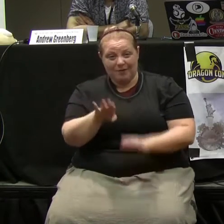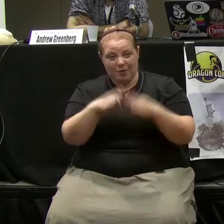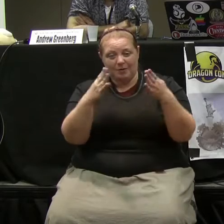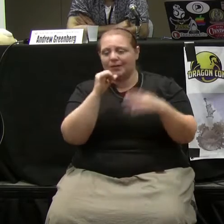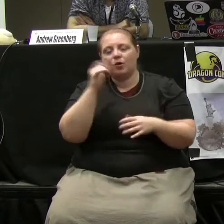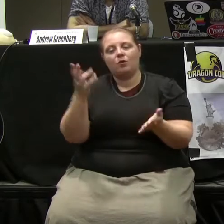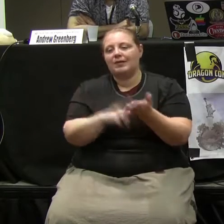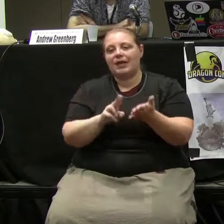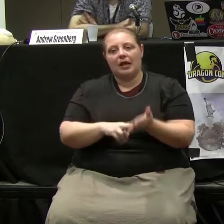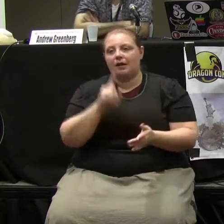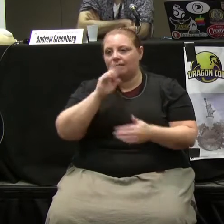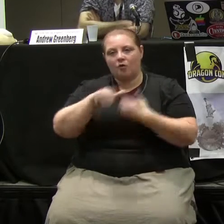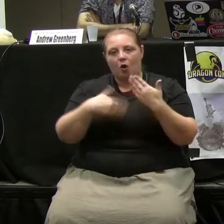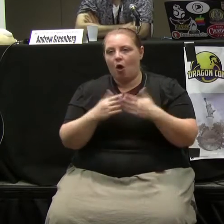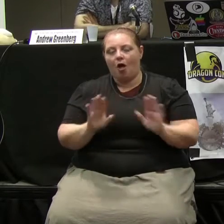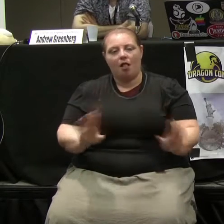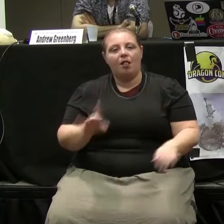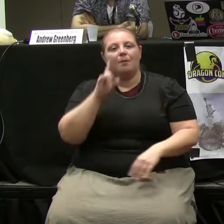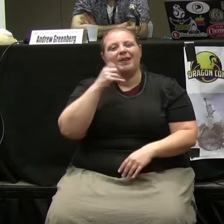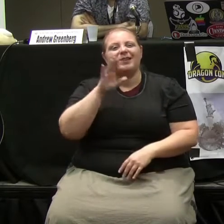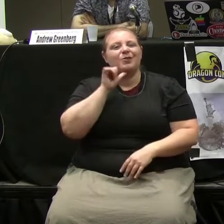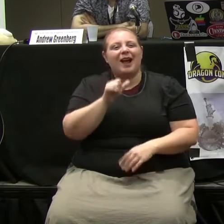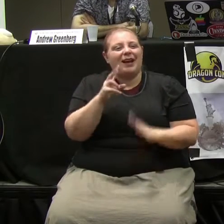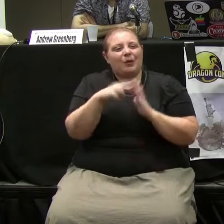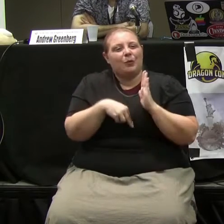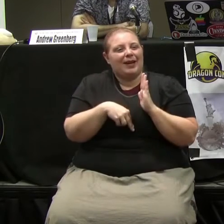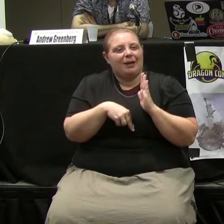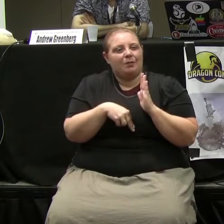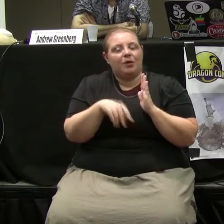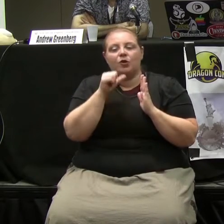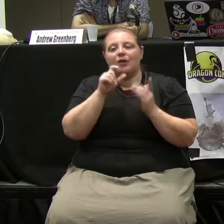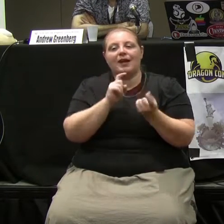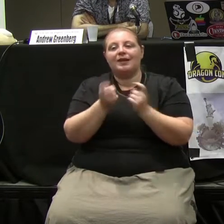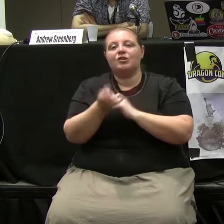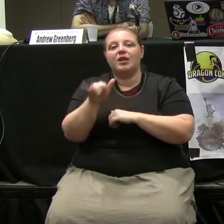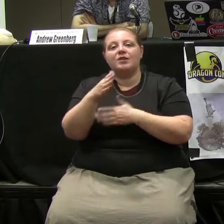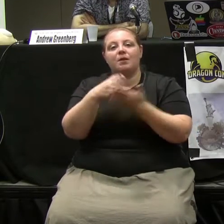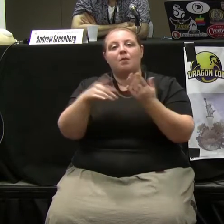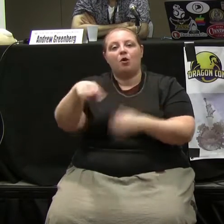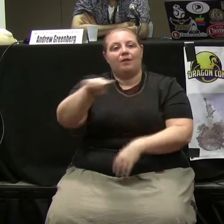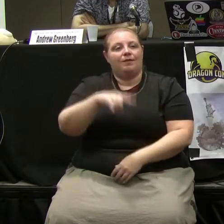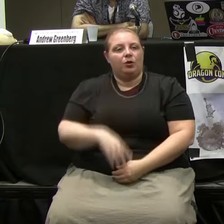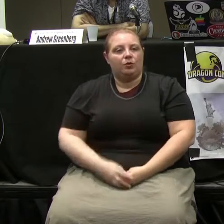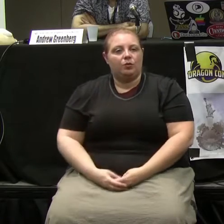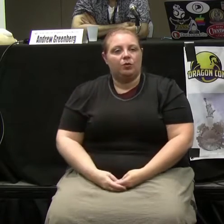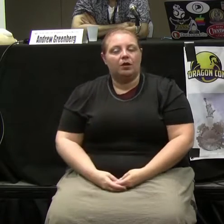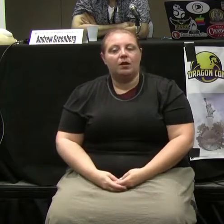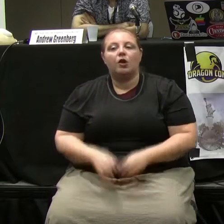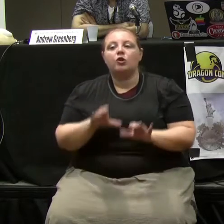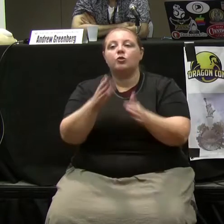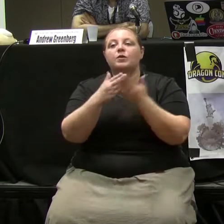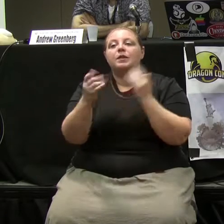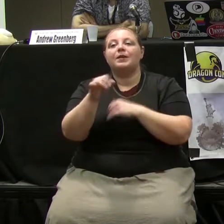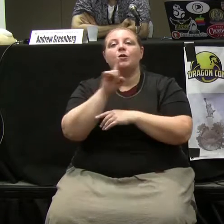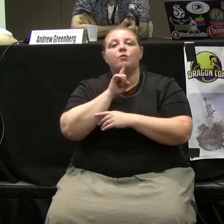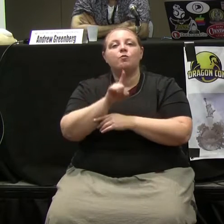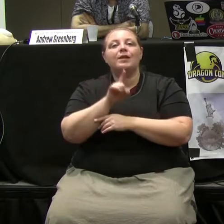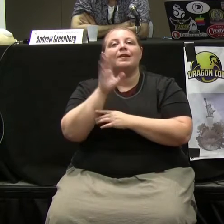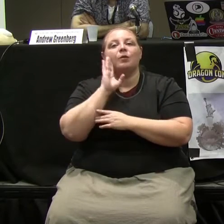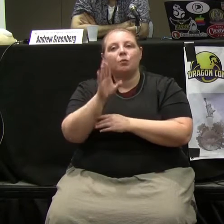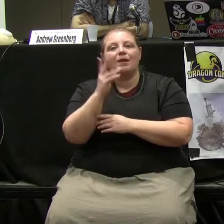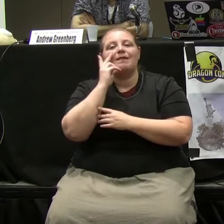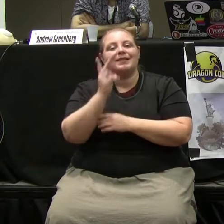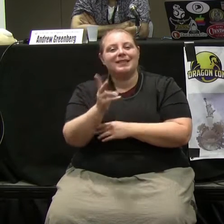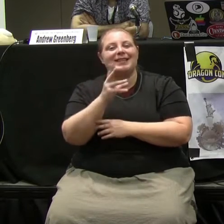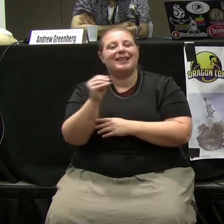sign up for all of the newsletters because you're not going to read them. You're not going to change that part of you. Do something that you're actually going to see